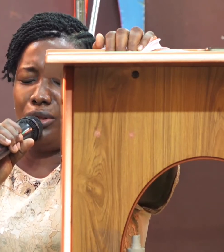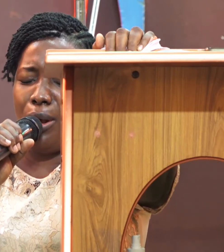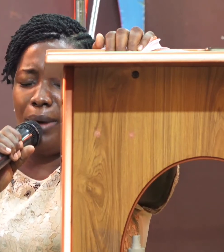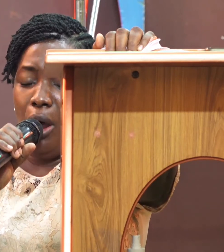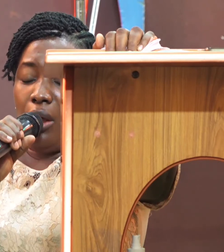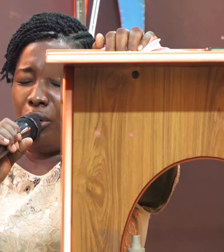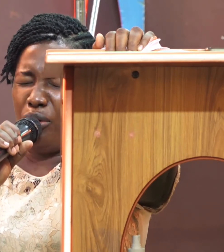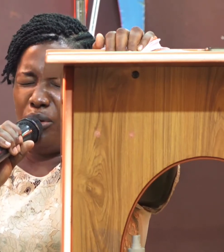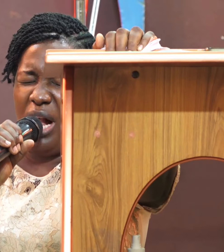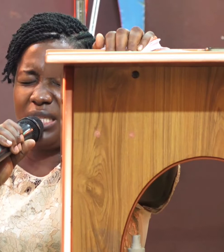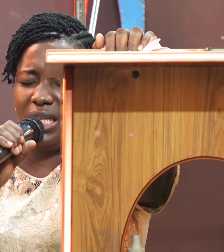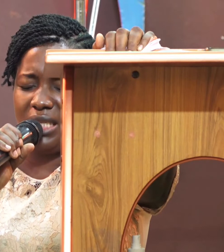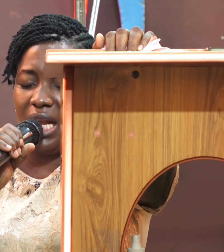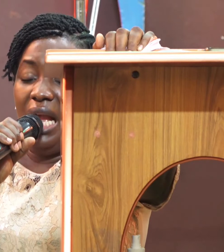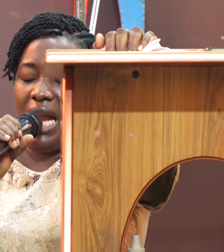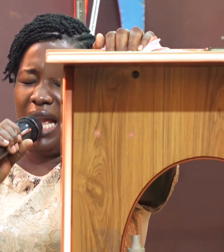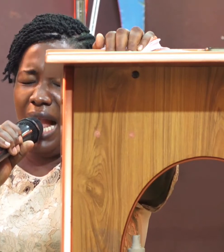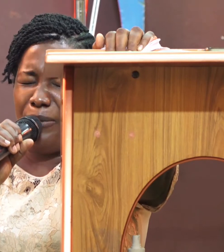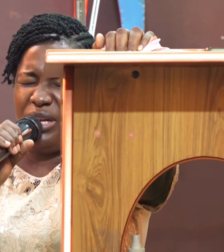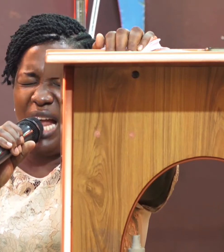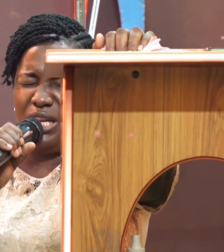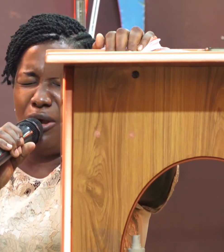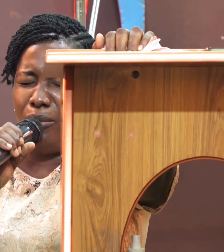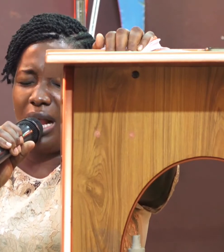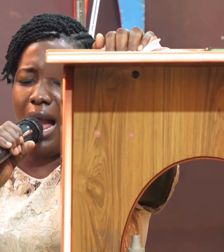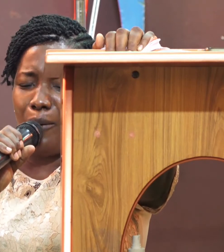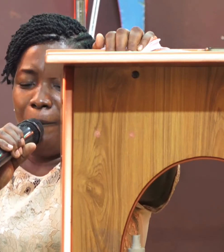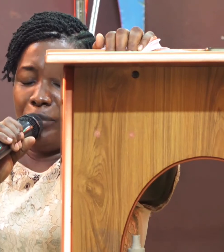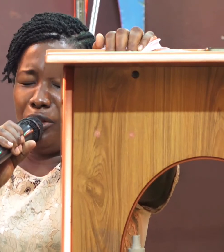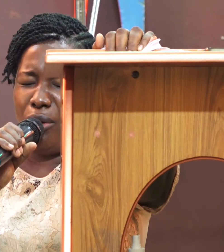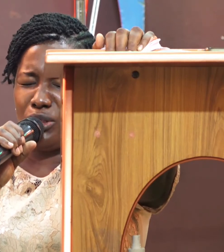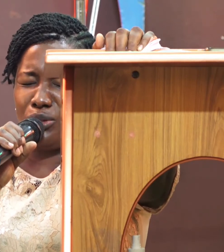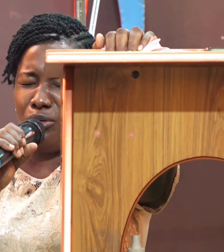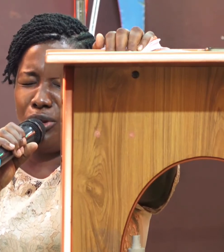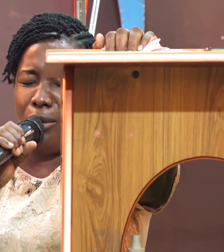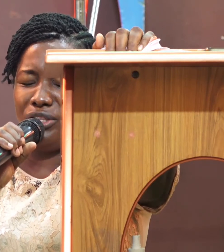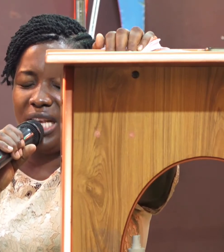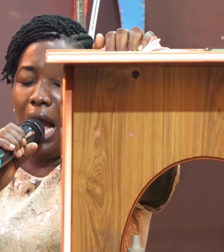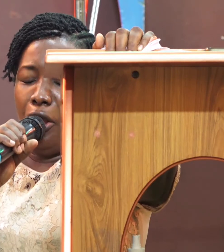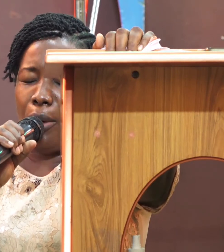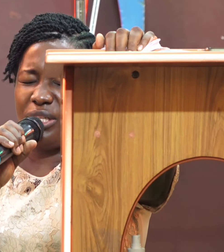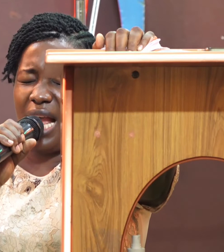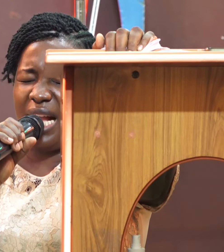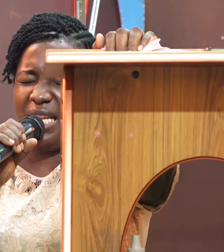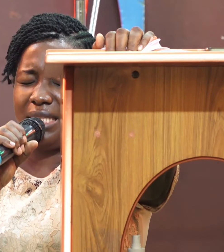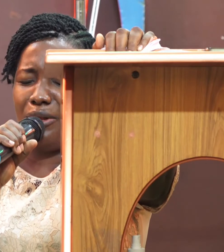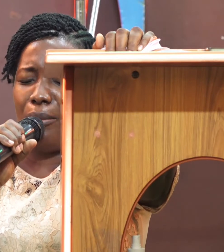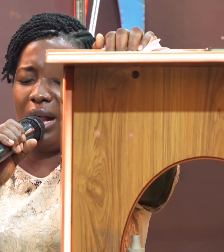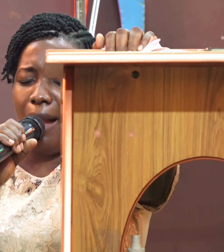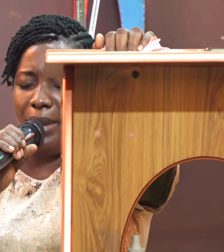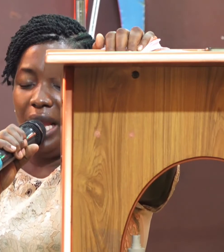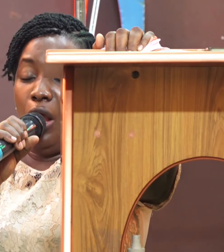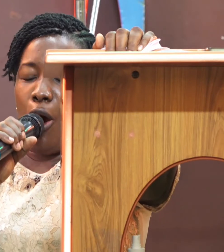gulina oluyombo kungulu nga nsirise naye nga munda nina obukaawu nina obusungu n'obujja